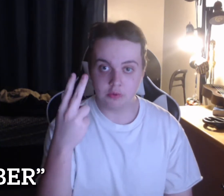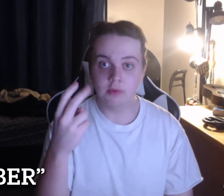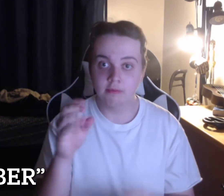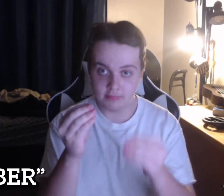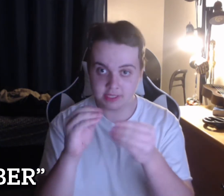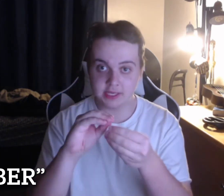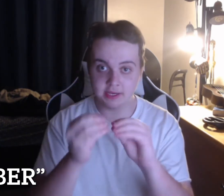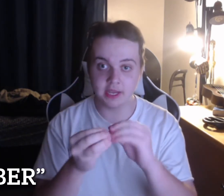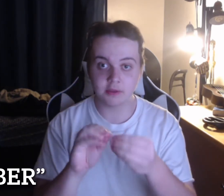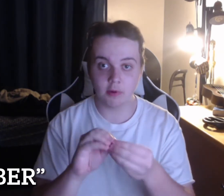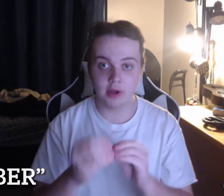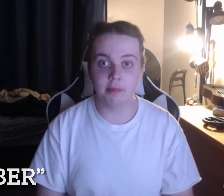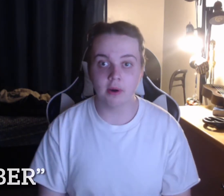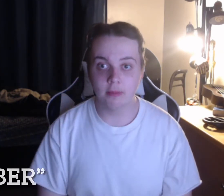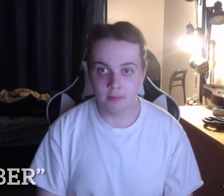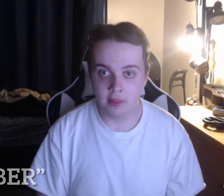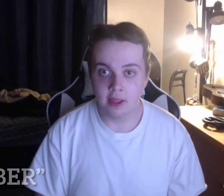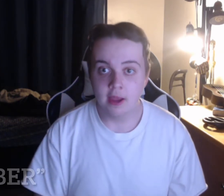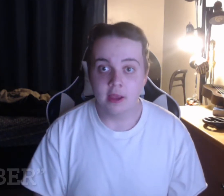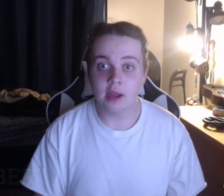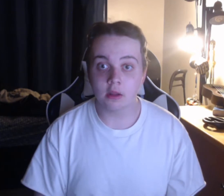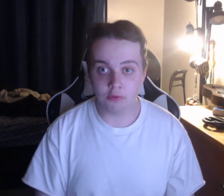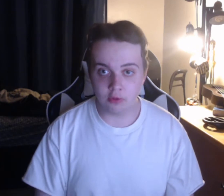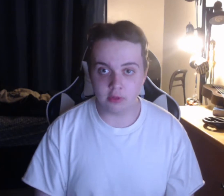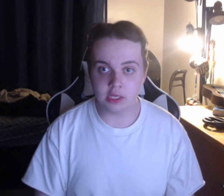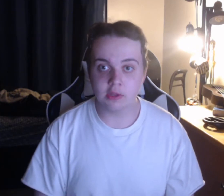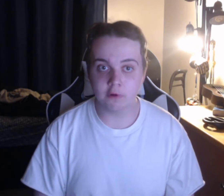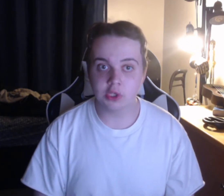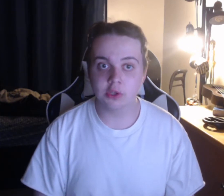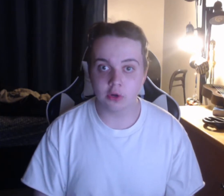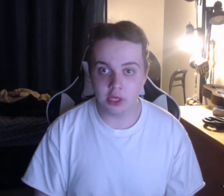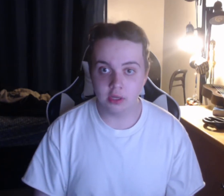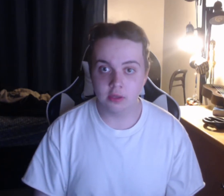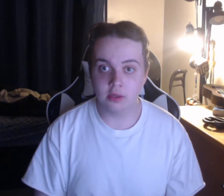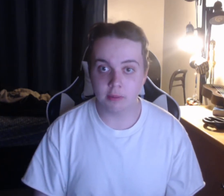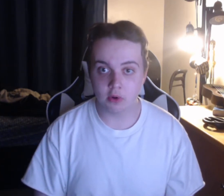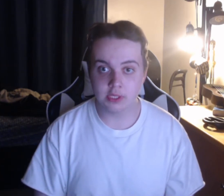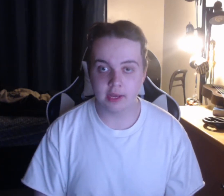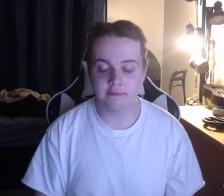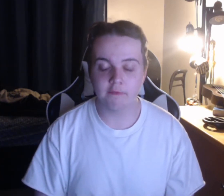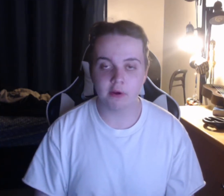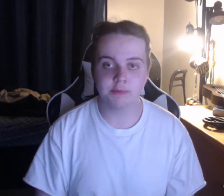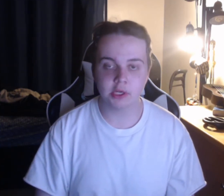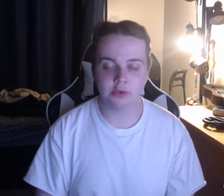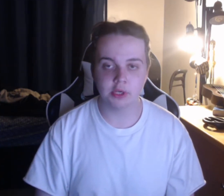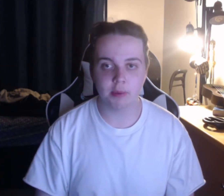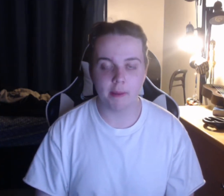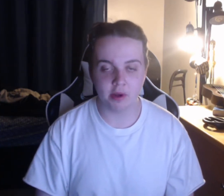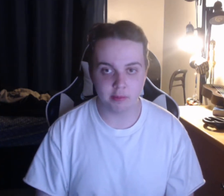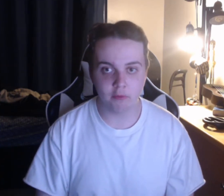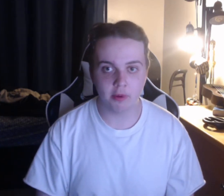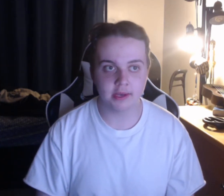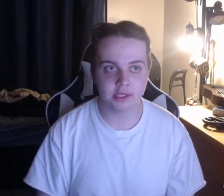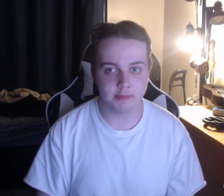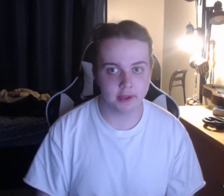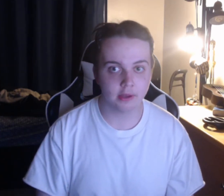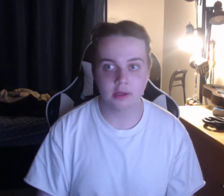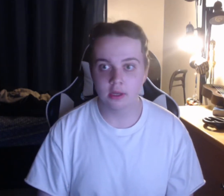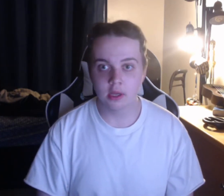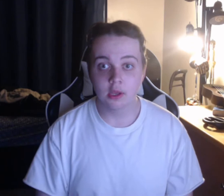this is to indicate the word number. Now to go through the list, the first 30 numbers have a very special unique property before we get into the beyond. So starting